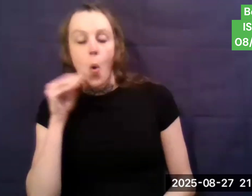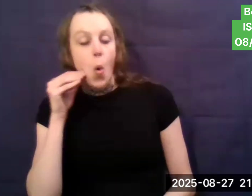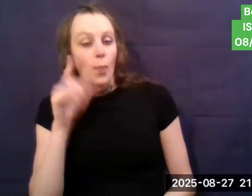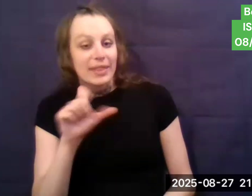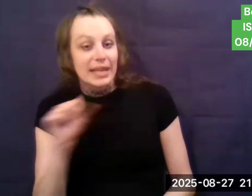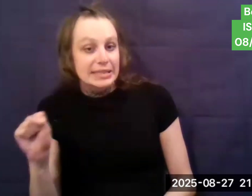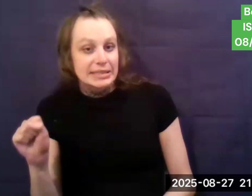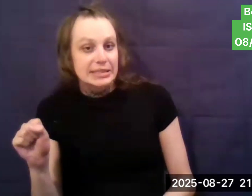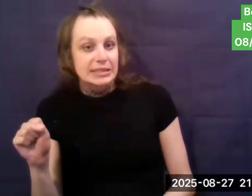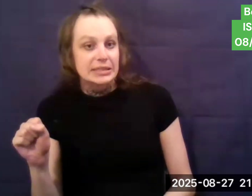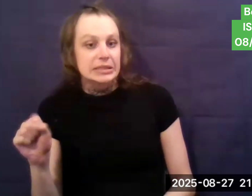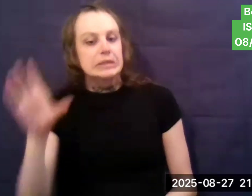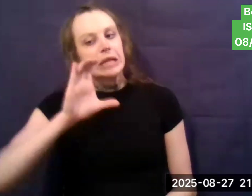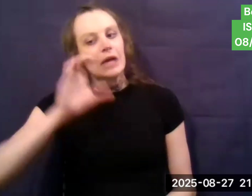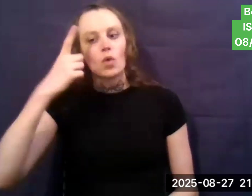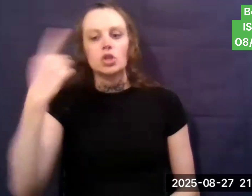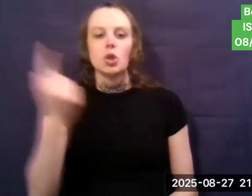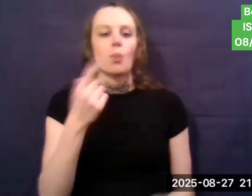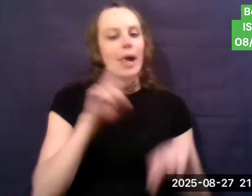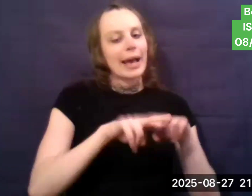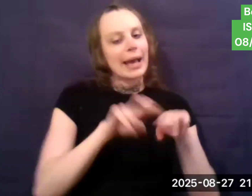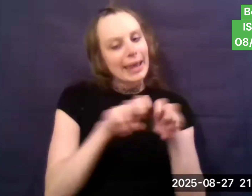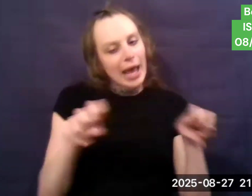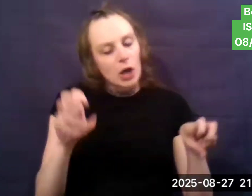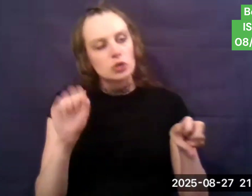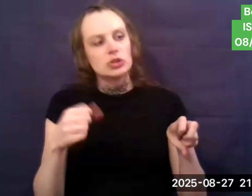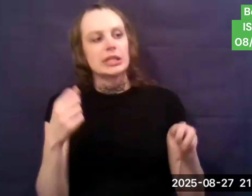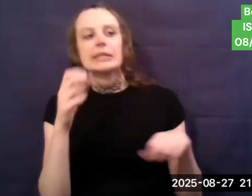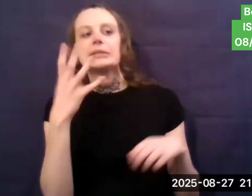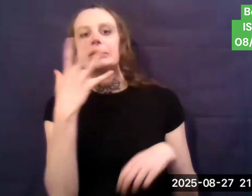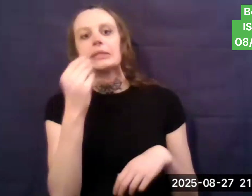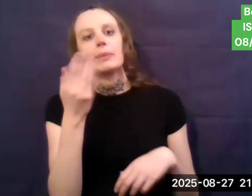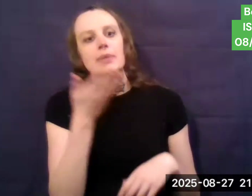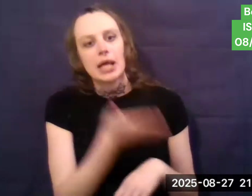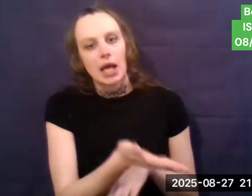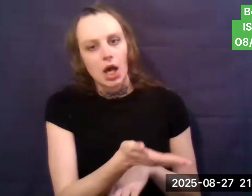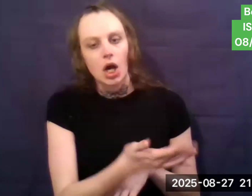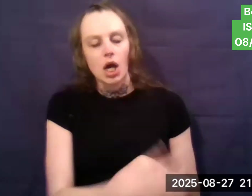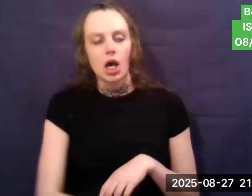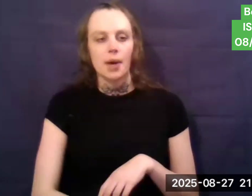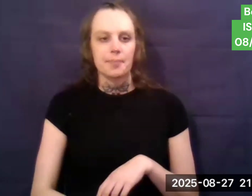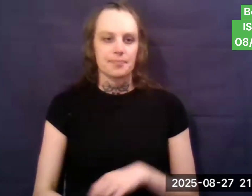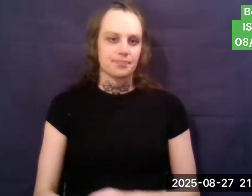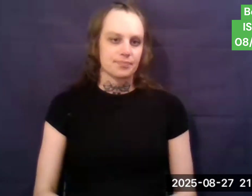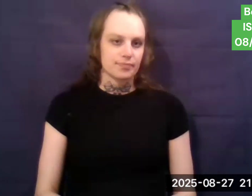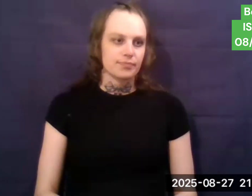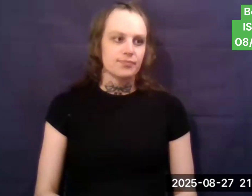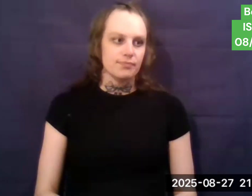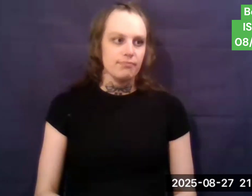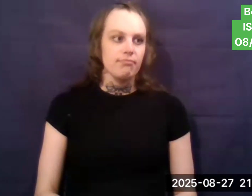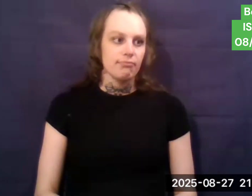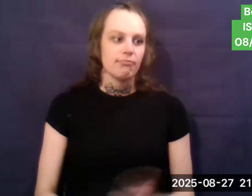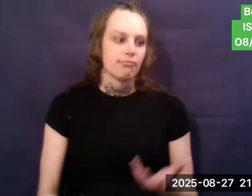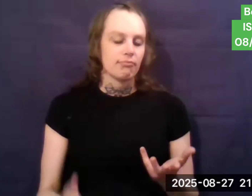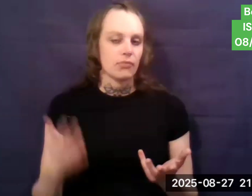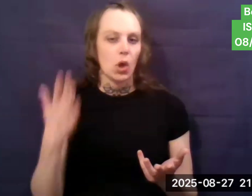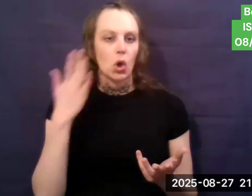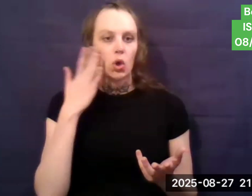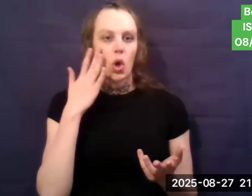somebody's couch that I could sleep on, knowing that you know, I'm totally going to disrespect them.